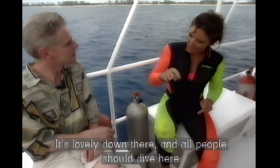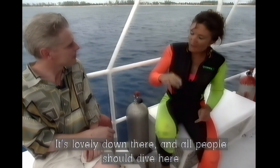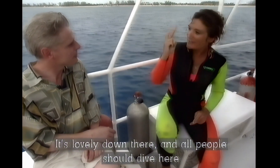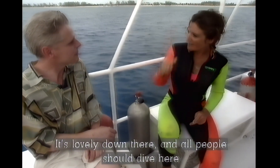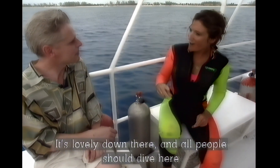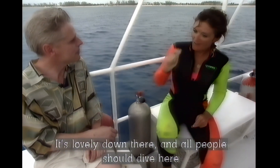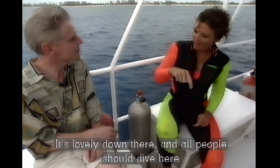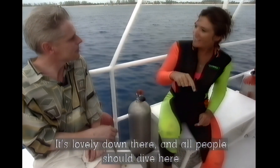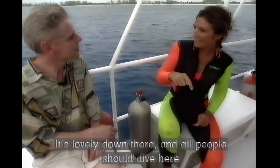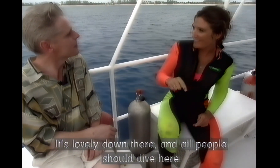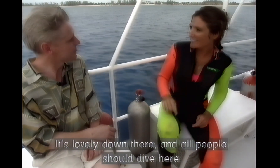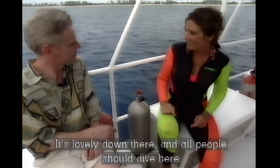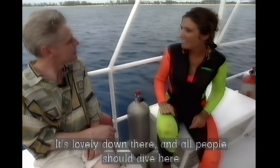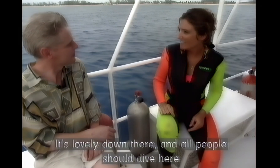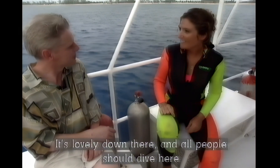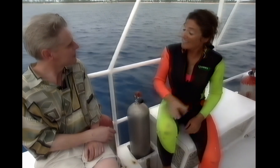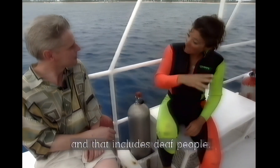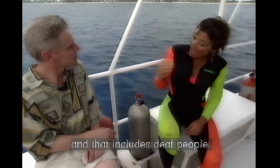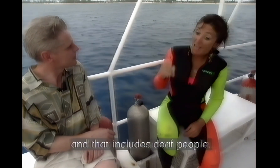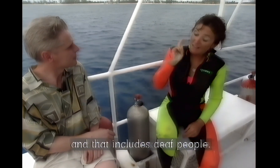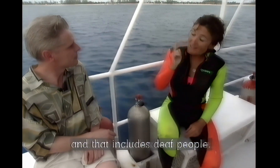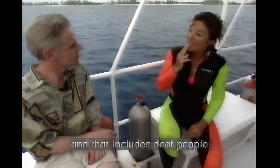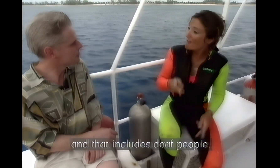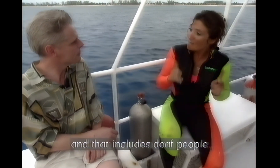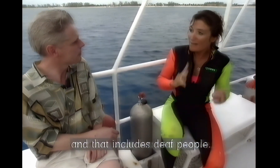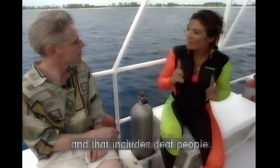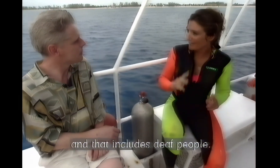here, and that includes deaf people.